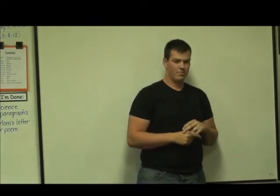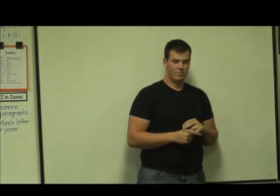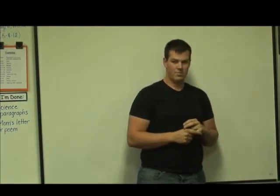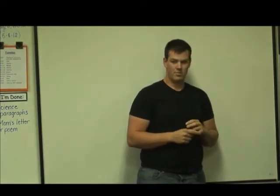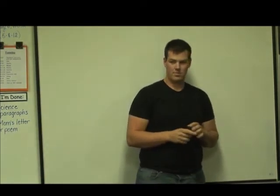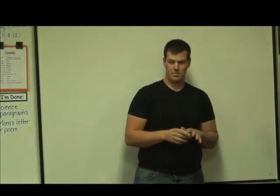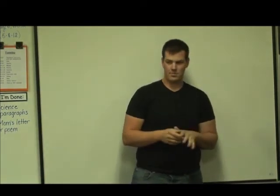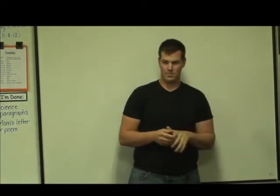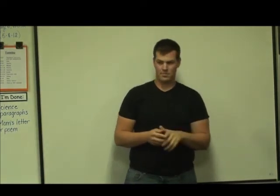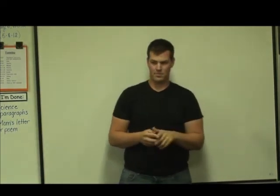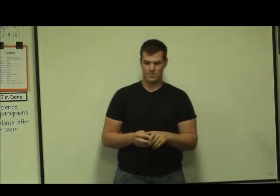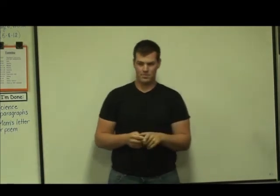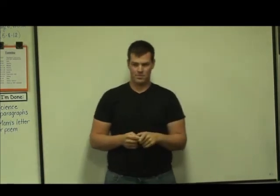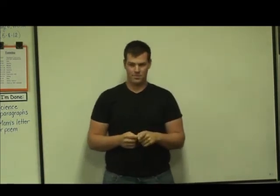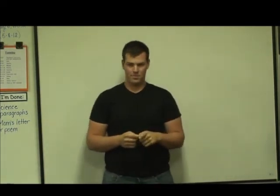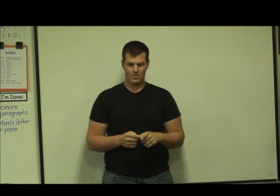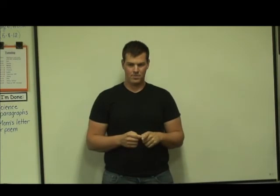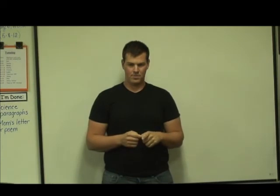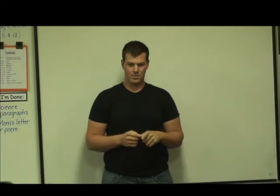The last part that he was...